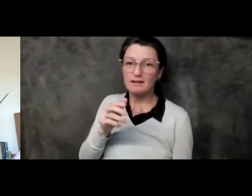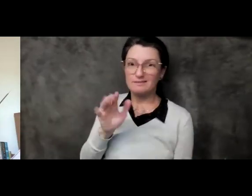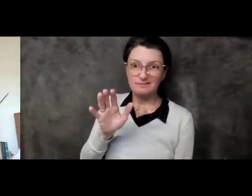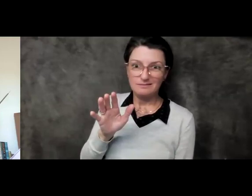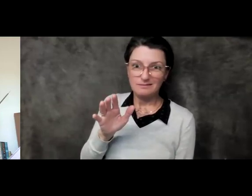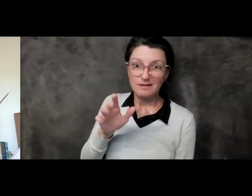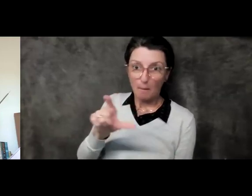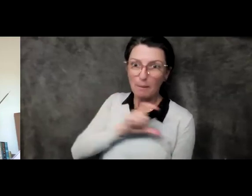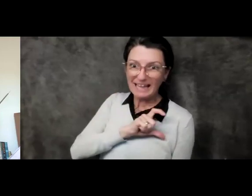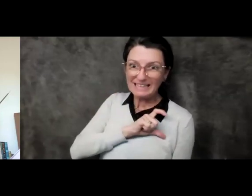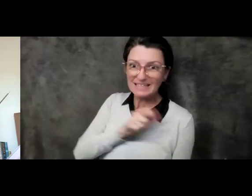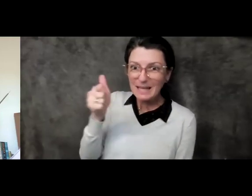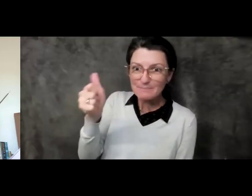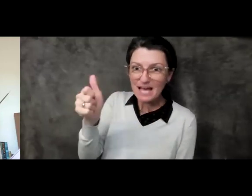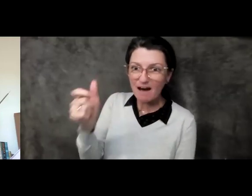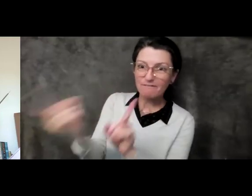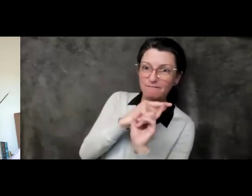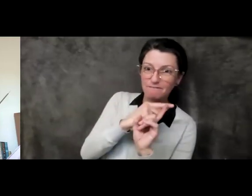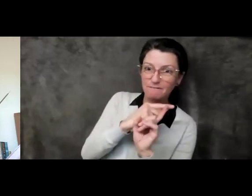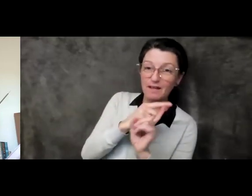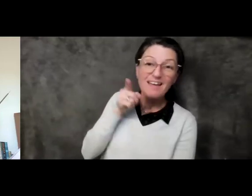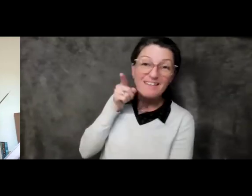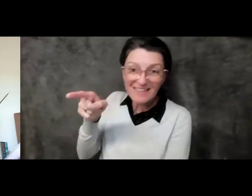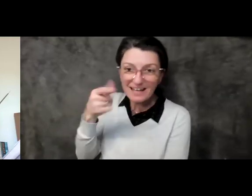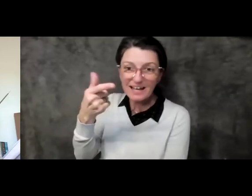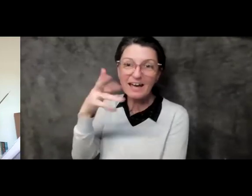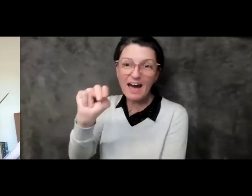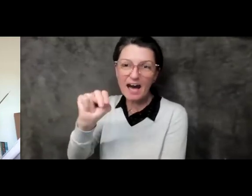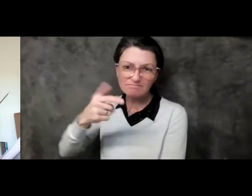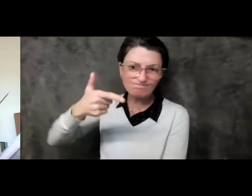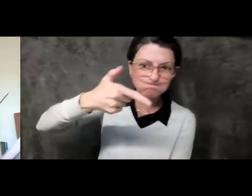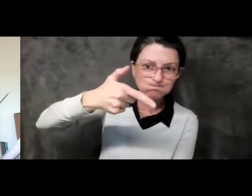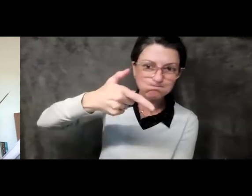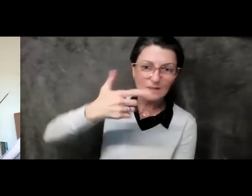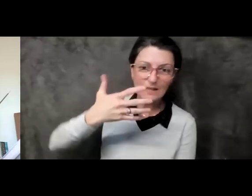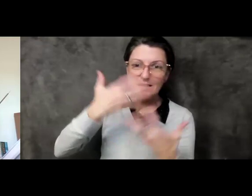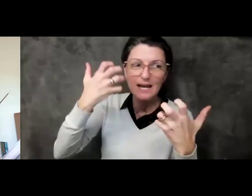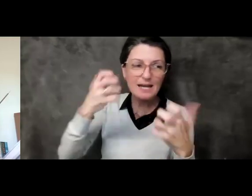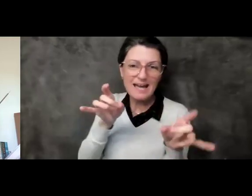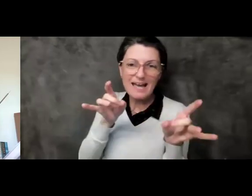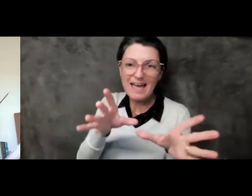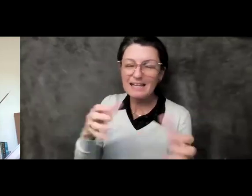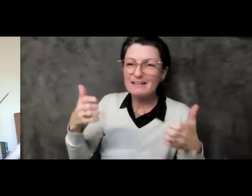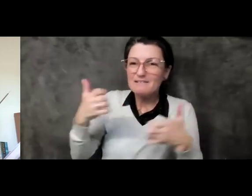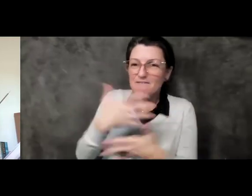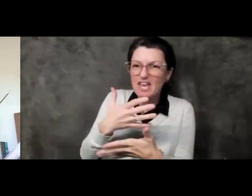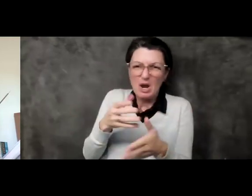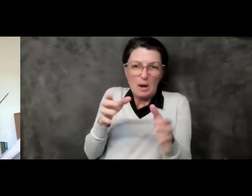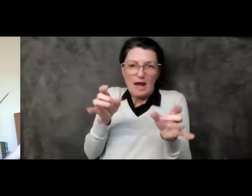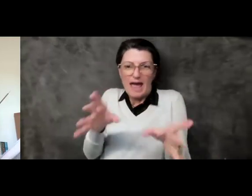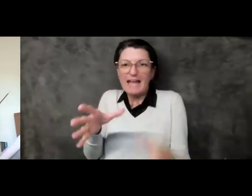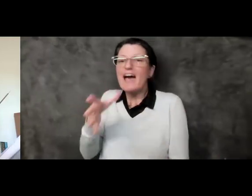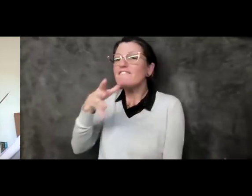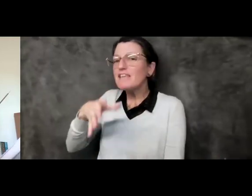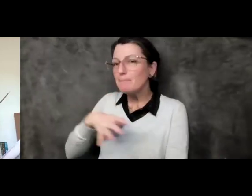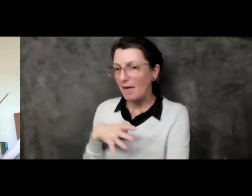and wasn't. The police who held the guns, the rage, the hatred and fear of all things female, or